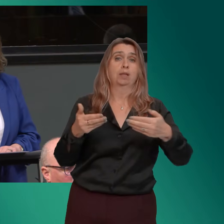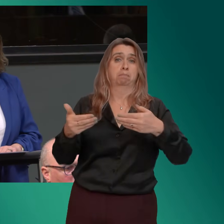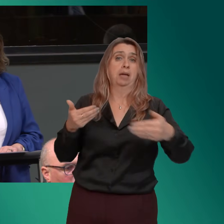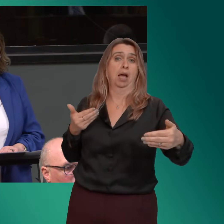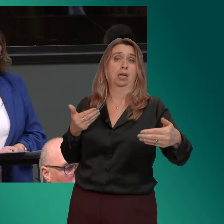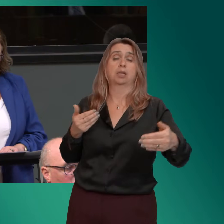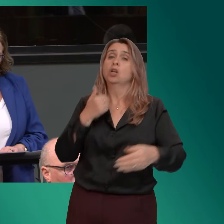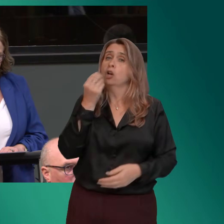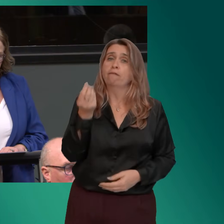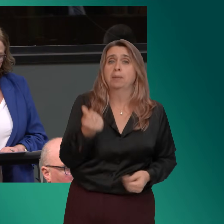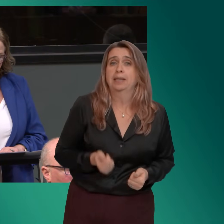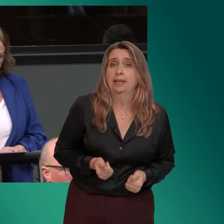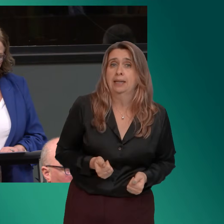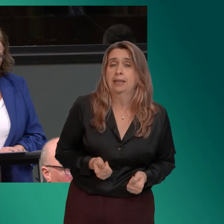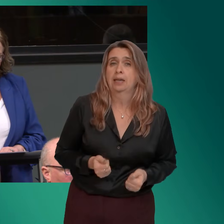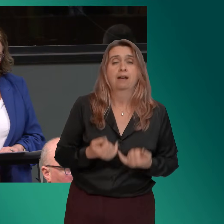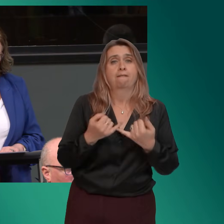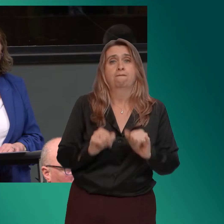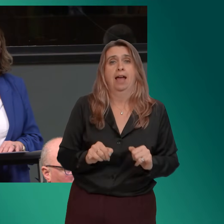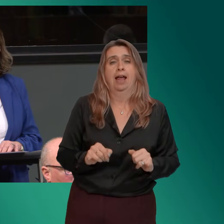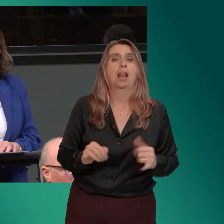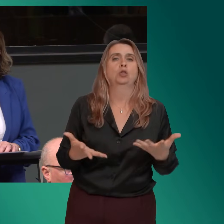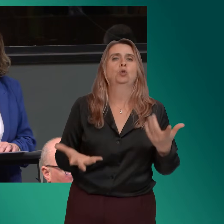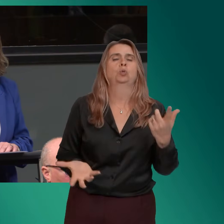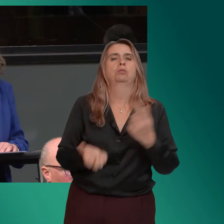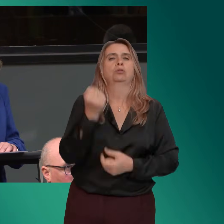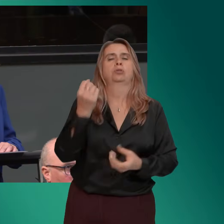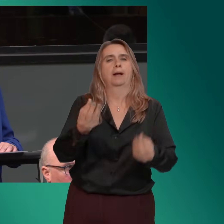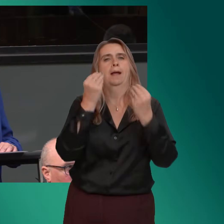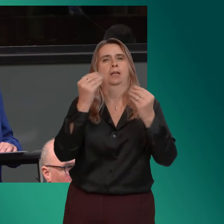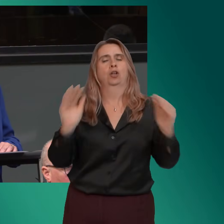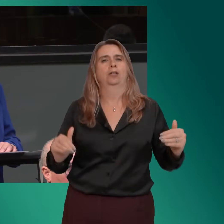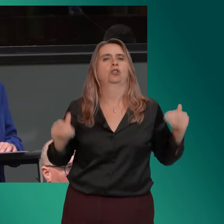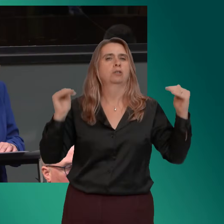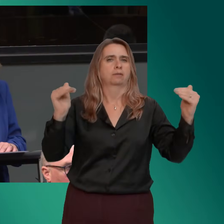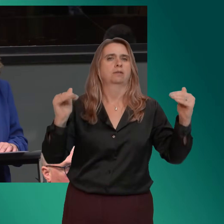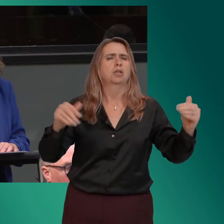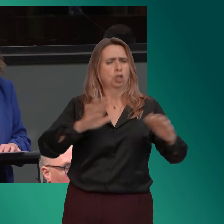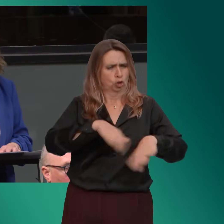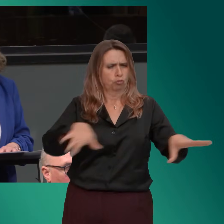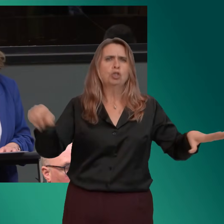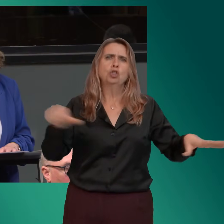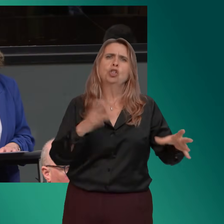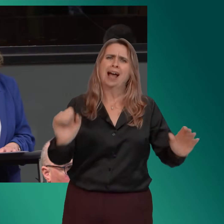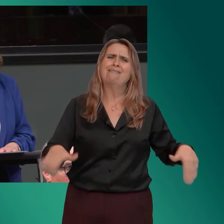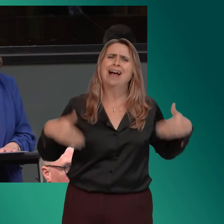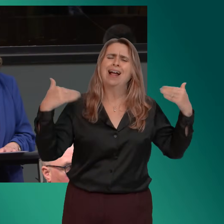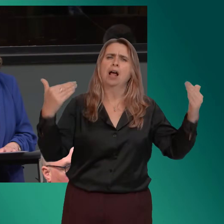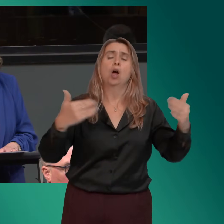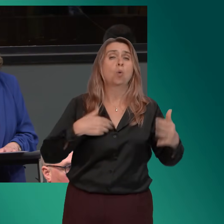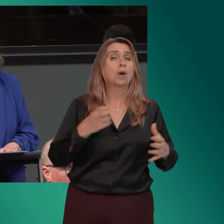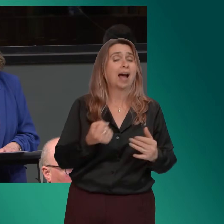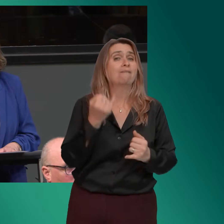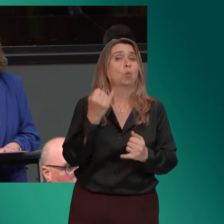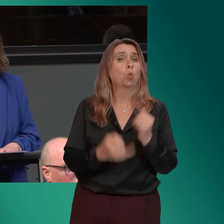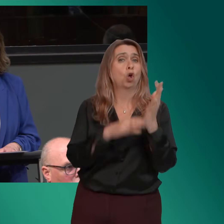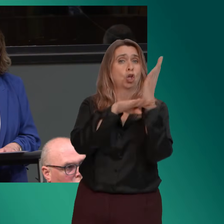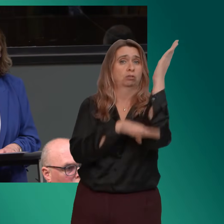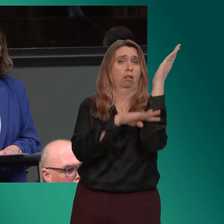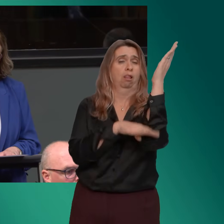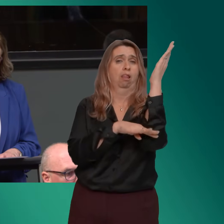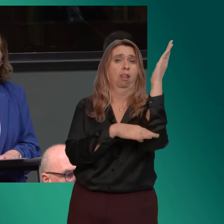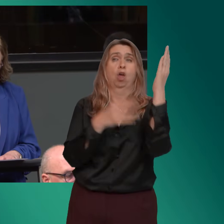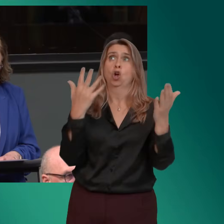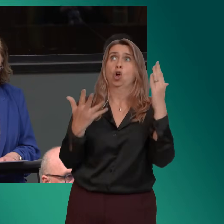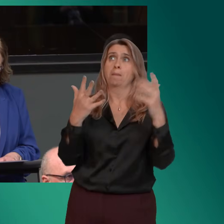underfunding and failing to deliver the outcomes that our young people deserve. Wales has the lowest PISA results of